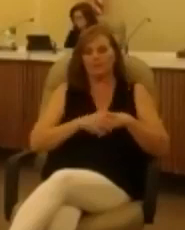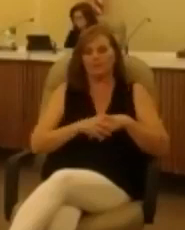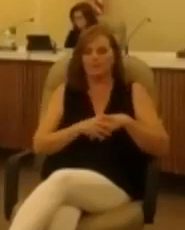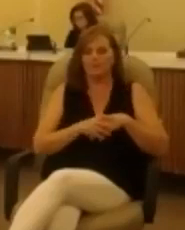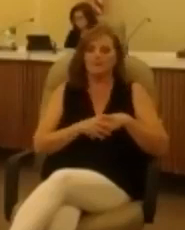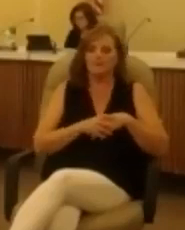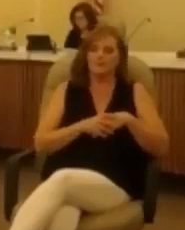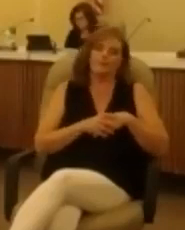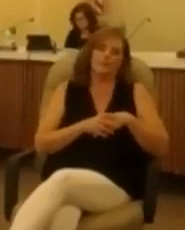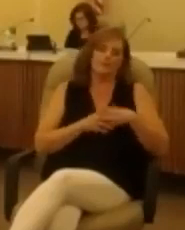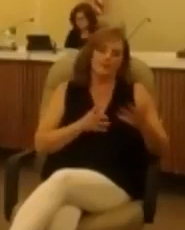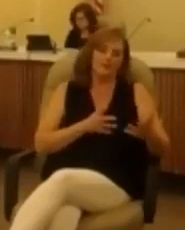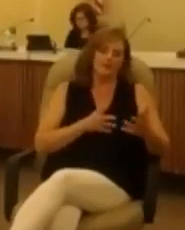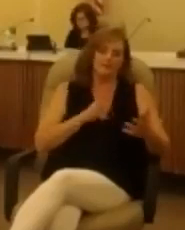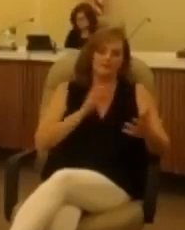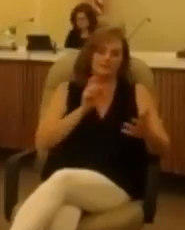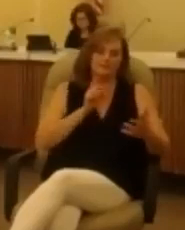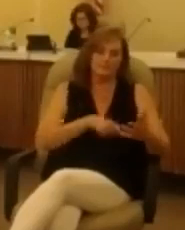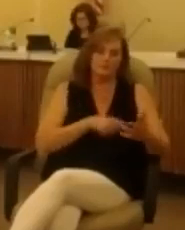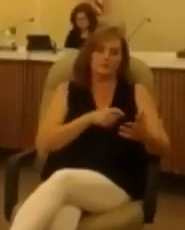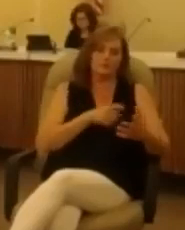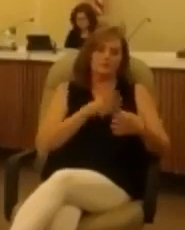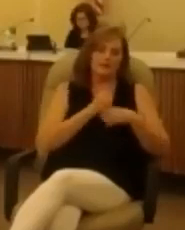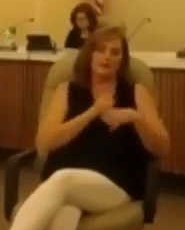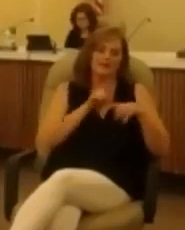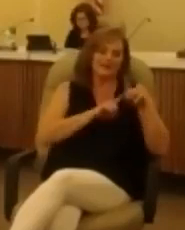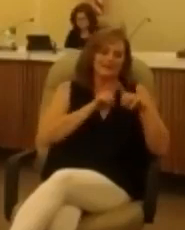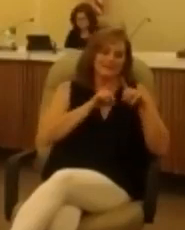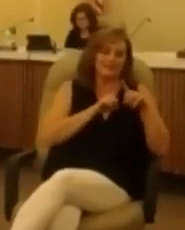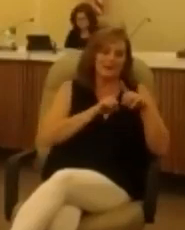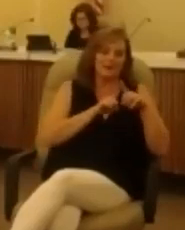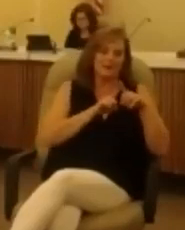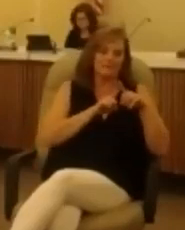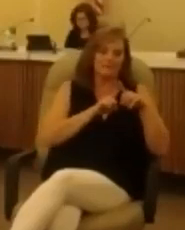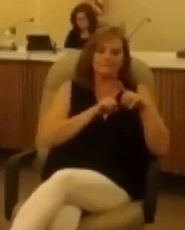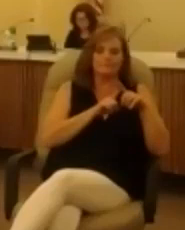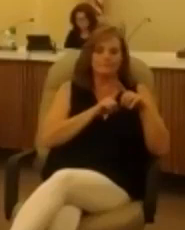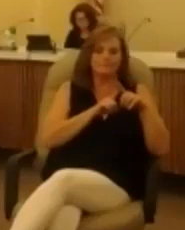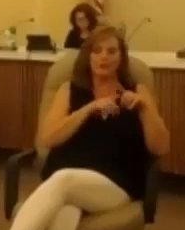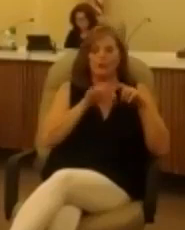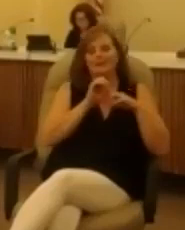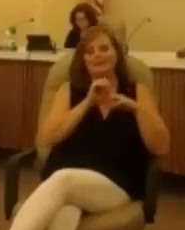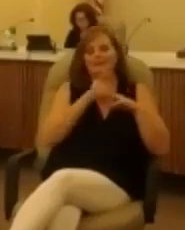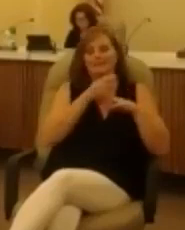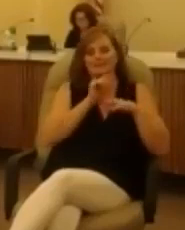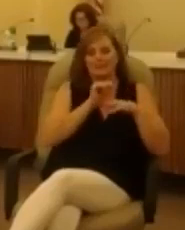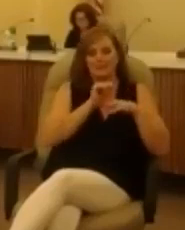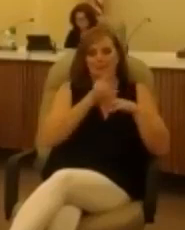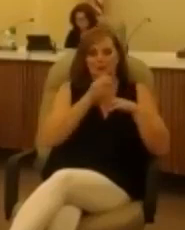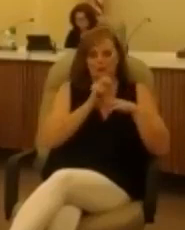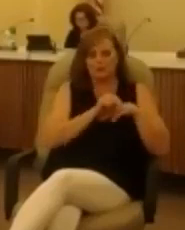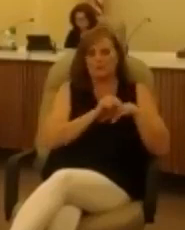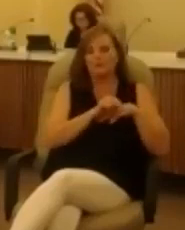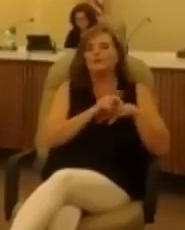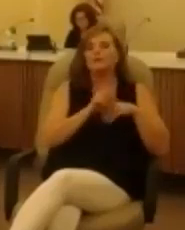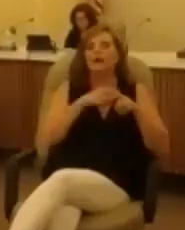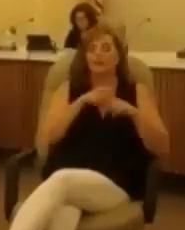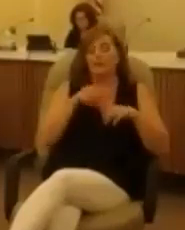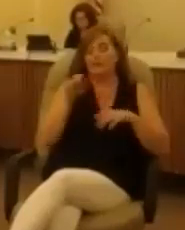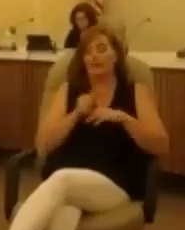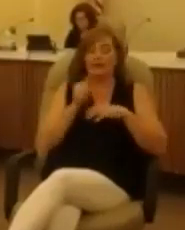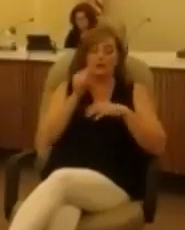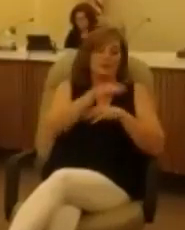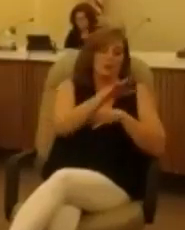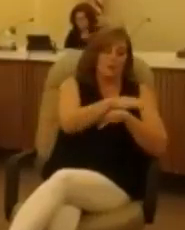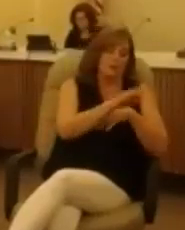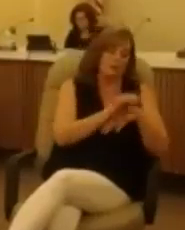should have received a star exemption or other exemption, they typically are immediately then sent over to the assessors to